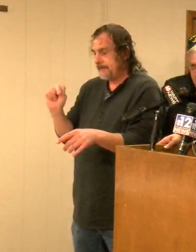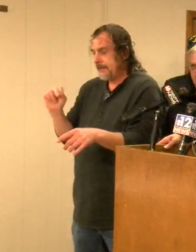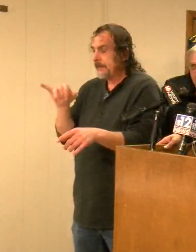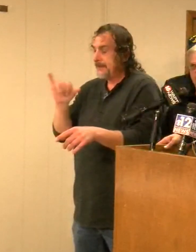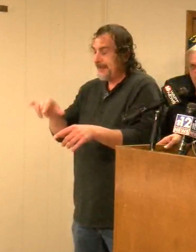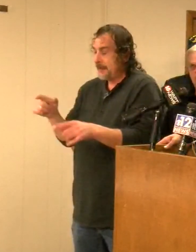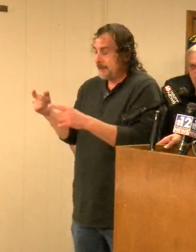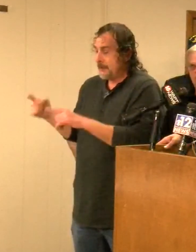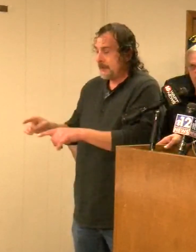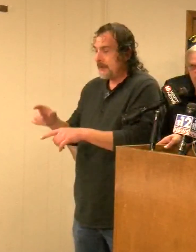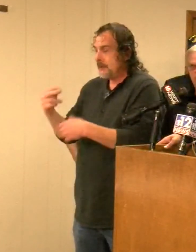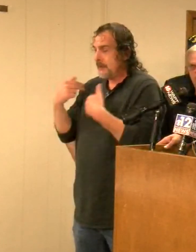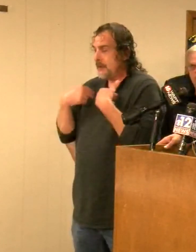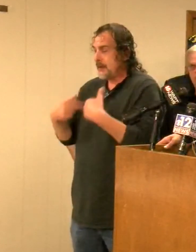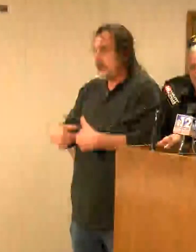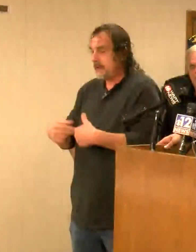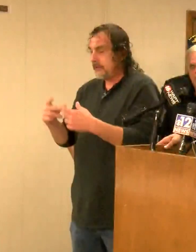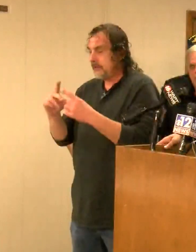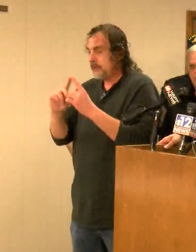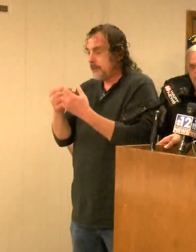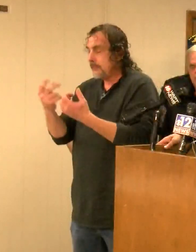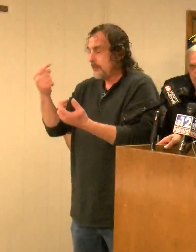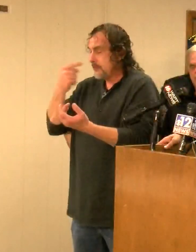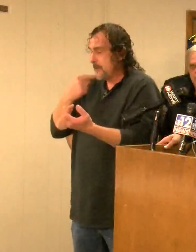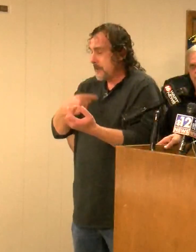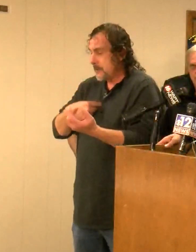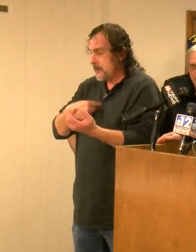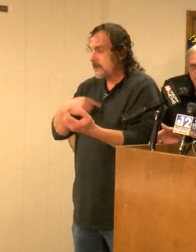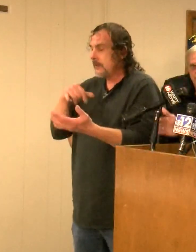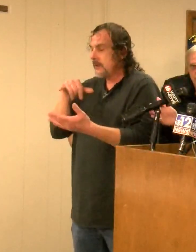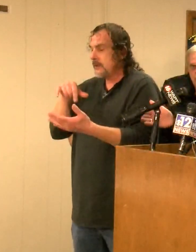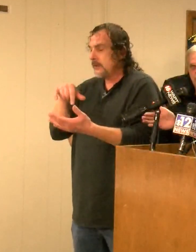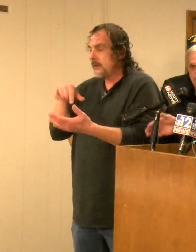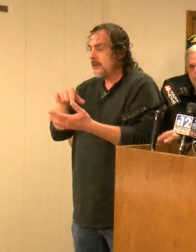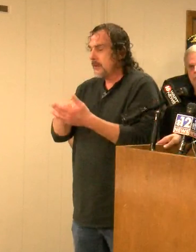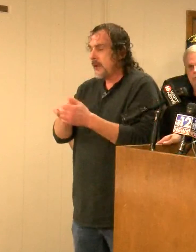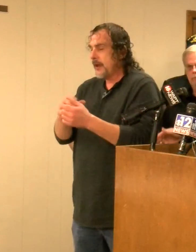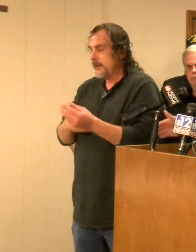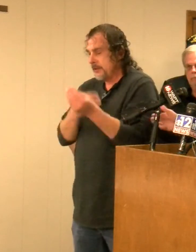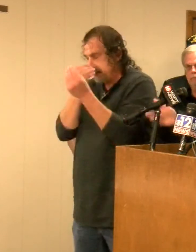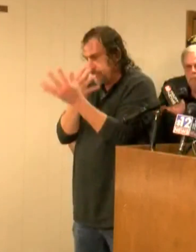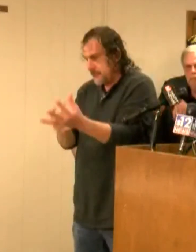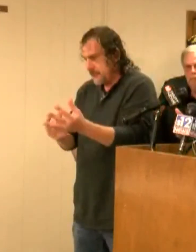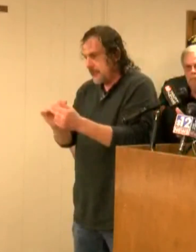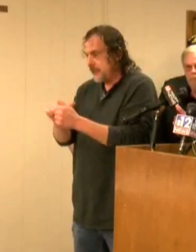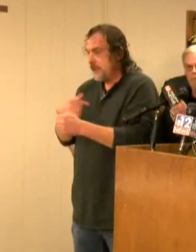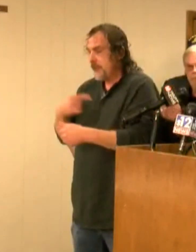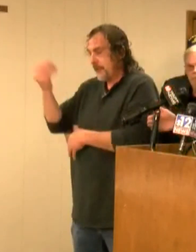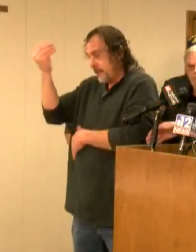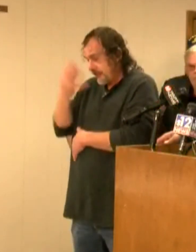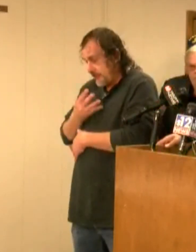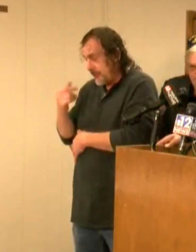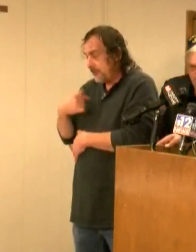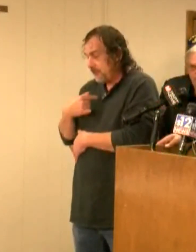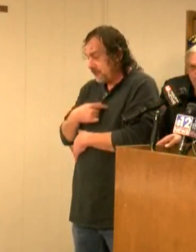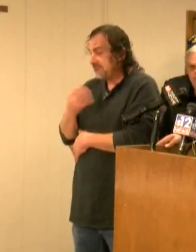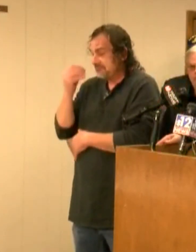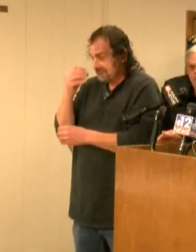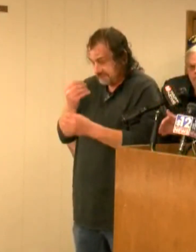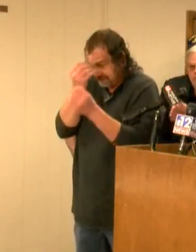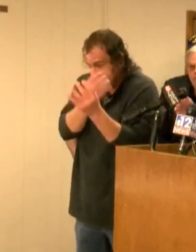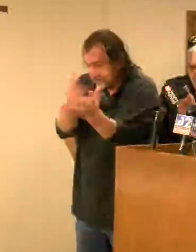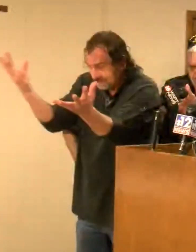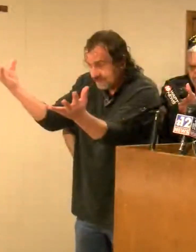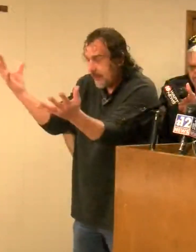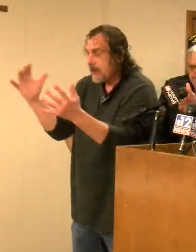that event, the health department later notified us that we had to put the notice out. So once they informed us, we put that out,